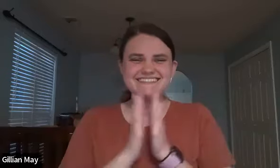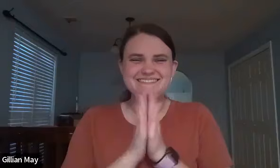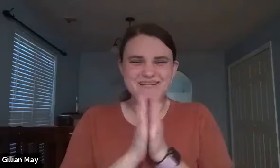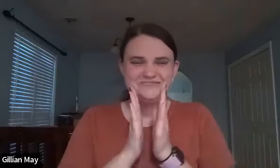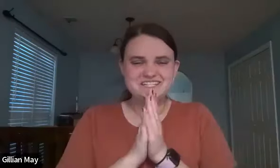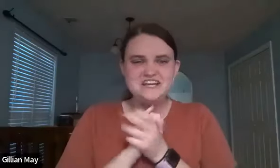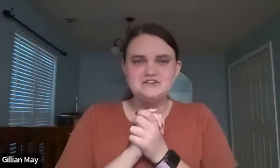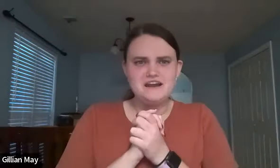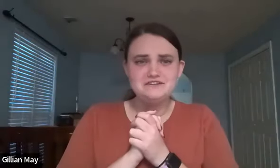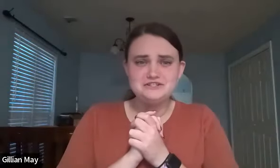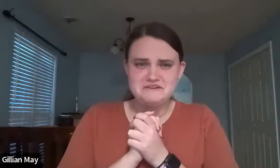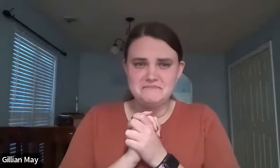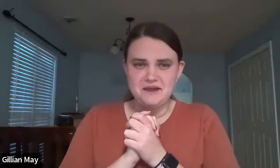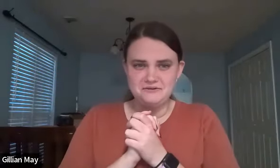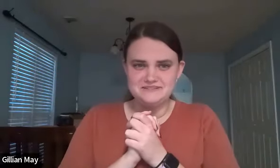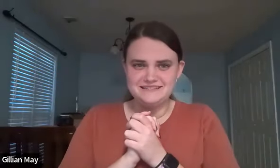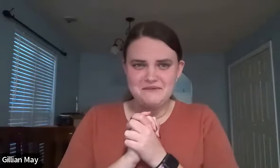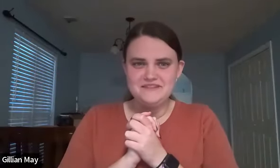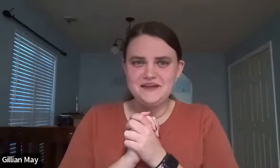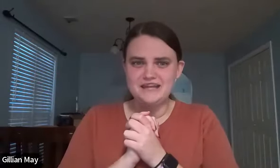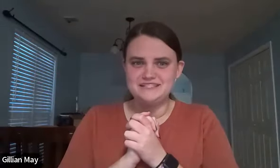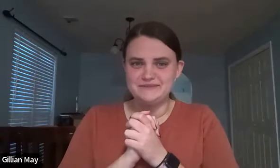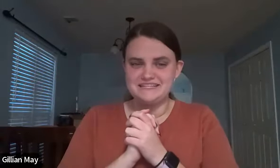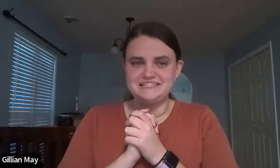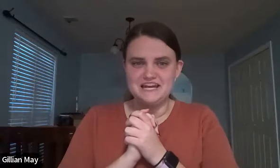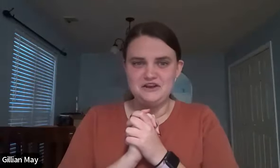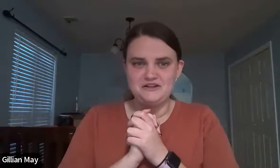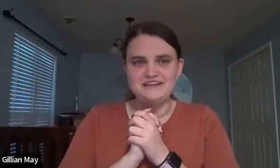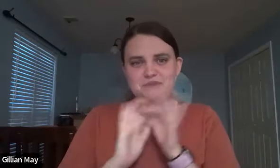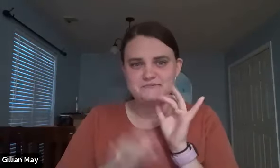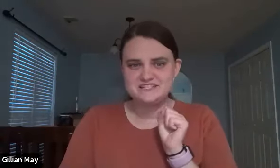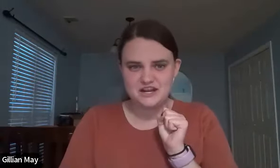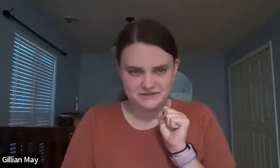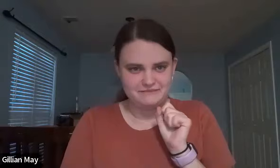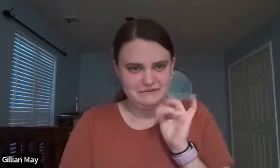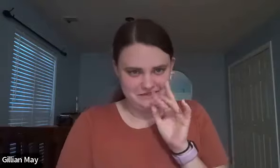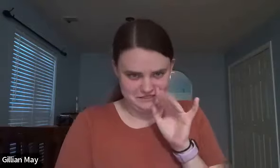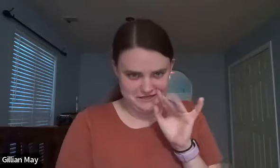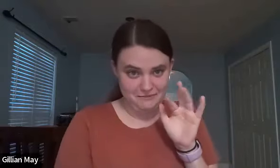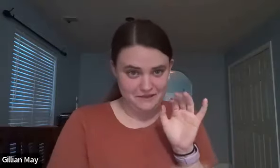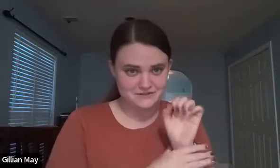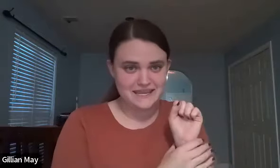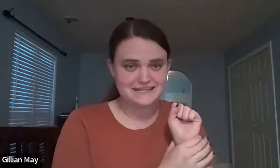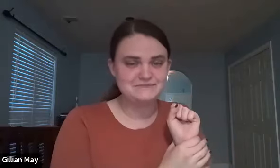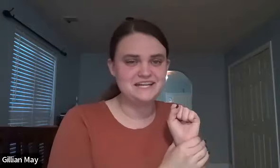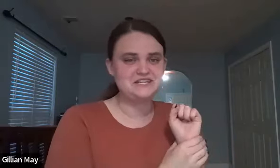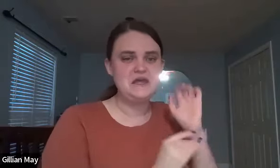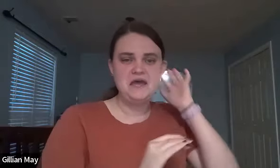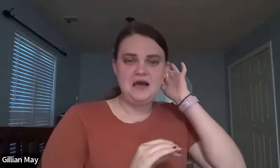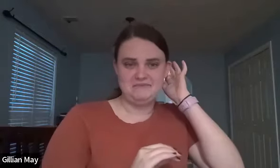Good. Perfect. You guys are doing the bounce. Is that mean that because I said it, y'all are like purposely trying to be like, maybe I should not bounce my hand as much? It's